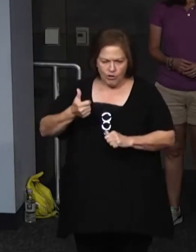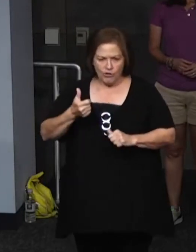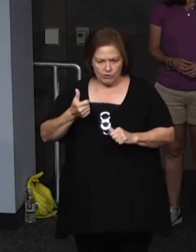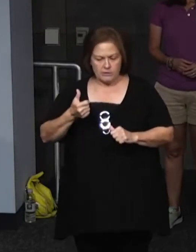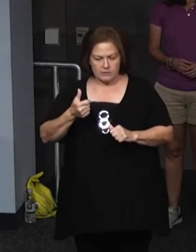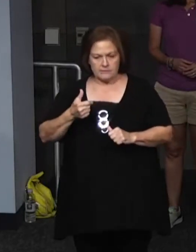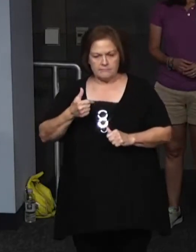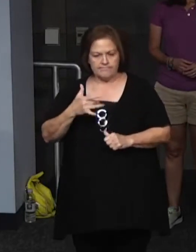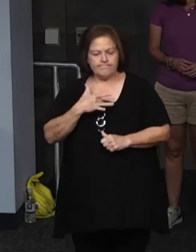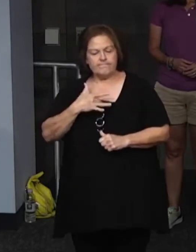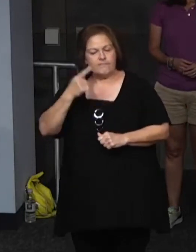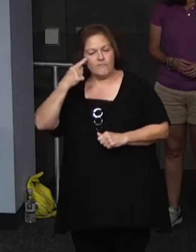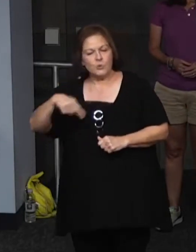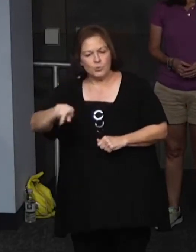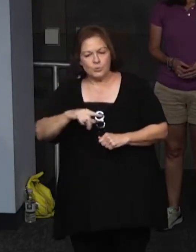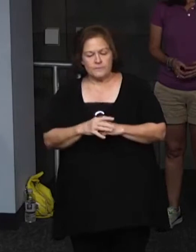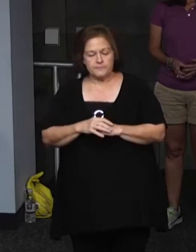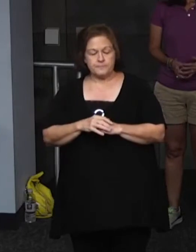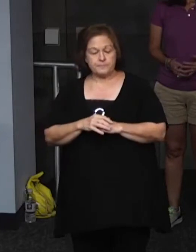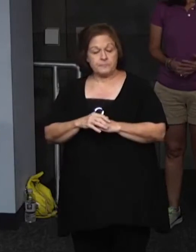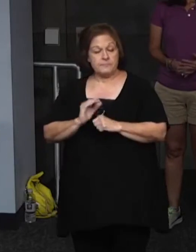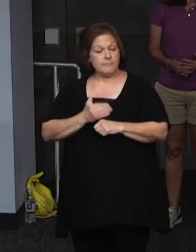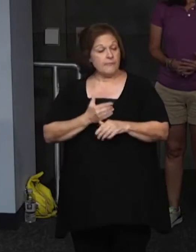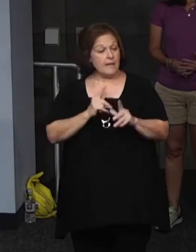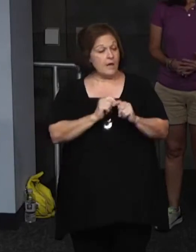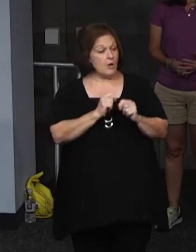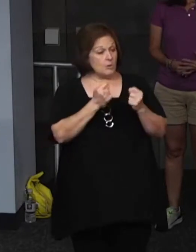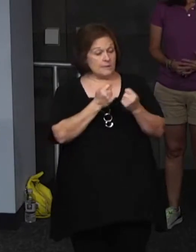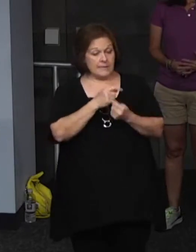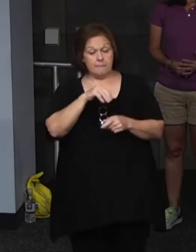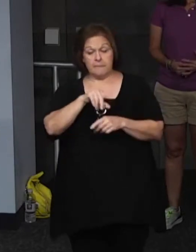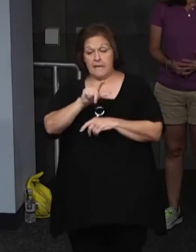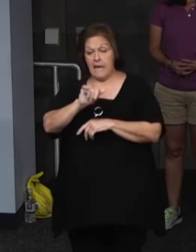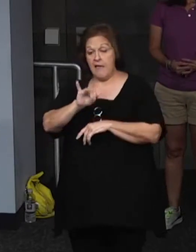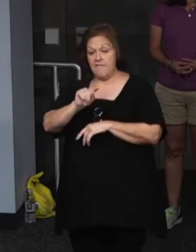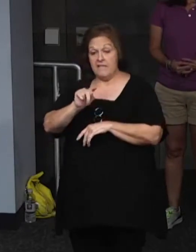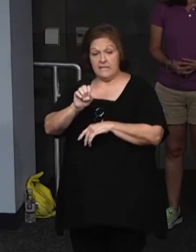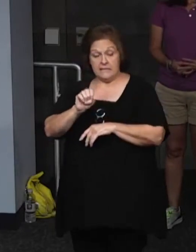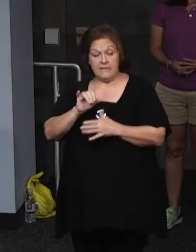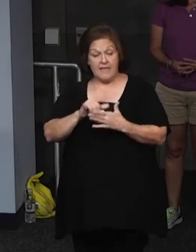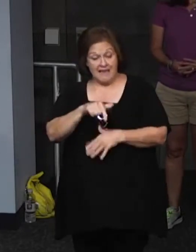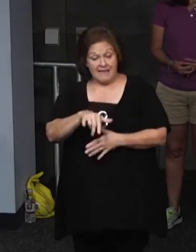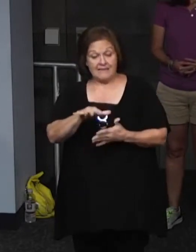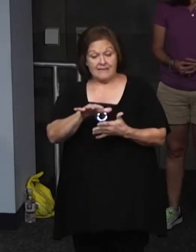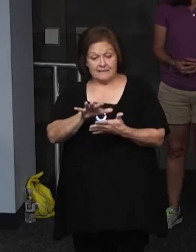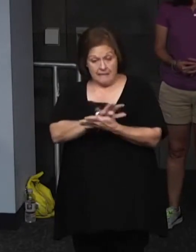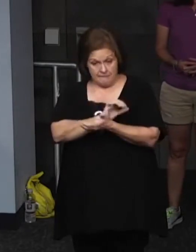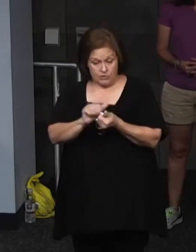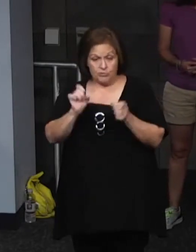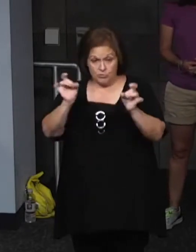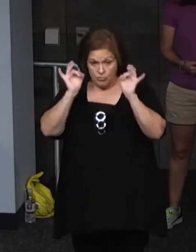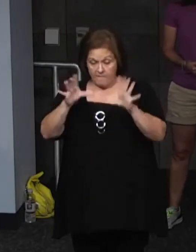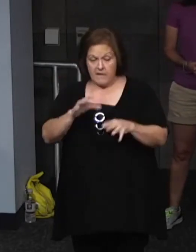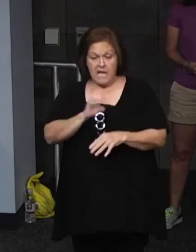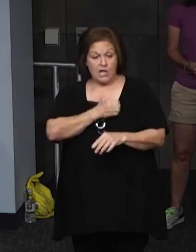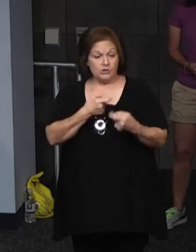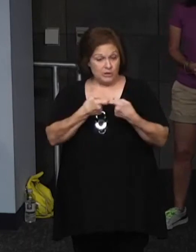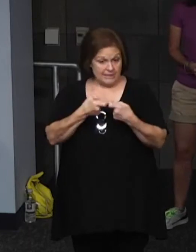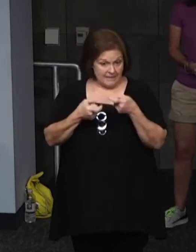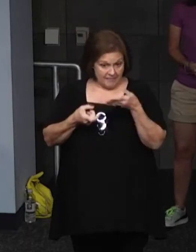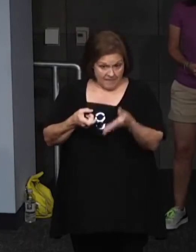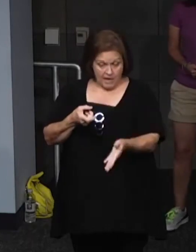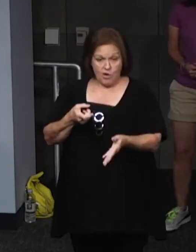them. In Lafitte, some of our emergency teams did a flyover Lafitte. The damage is very extensive. Entergy is on the ground there,